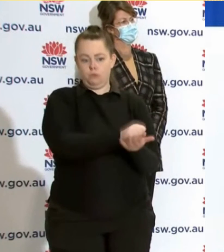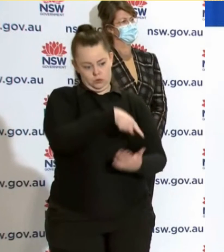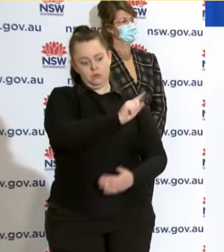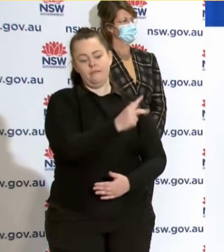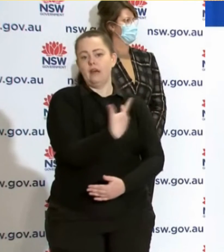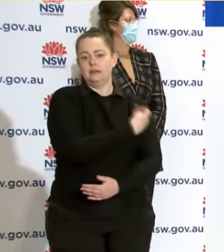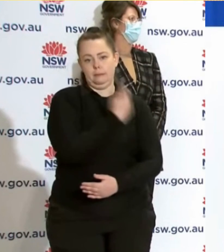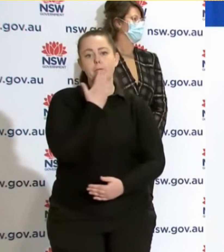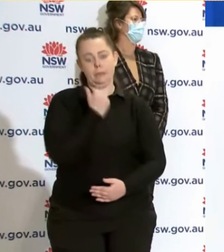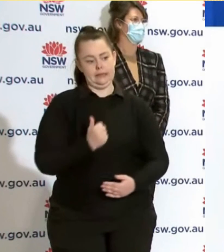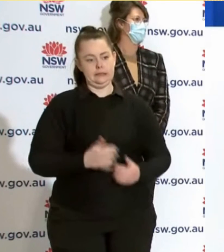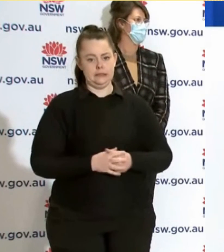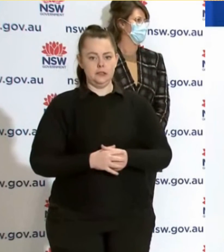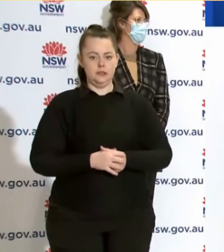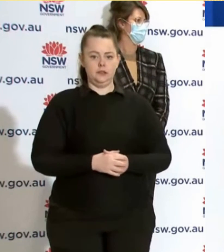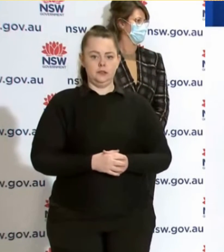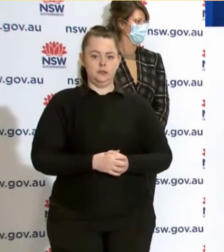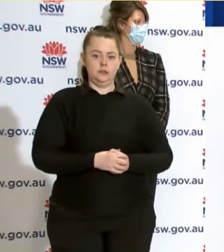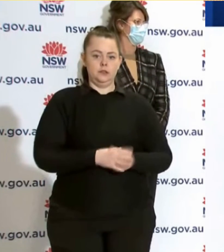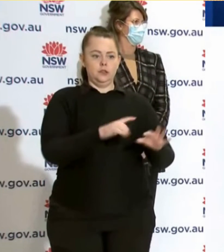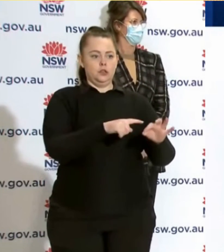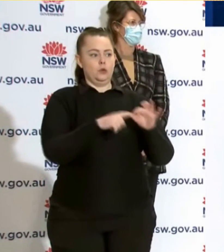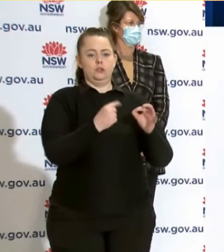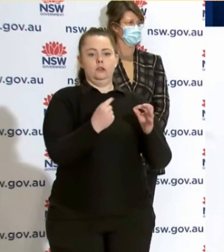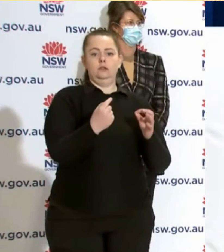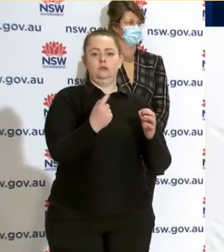in that week? There was many.